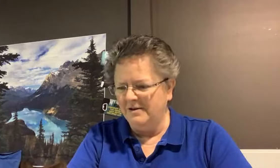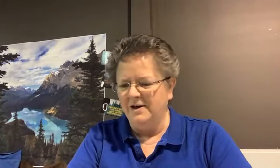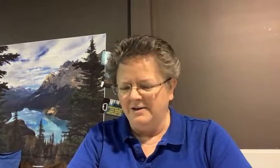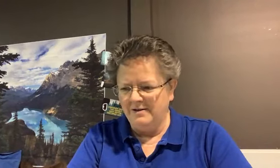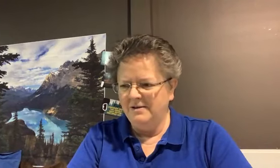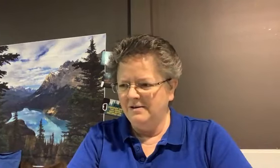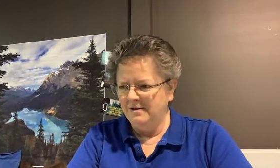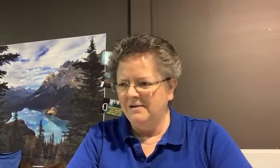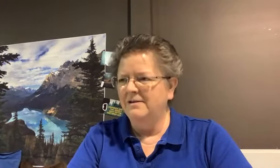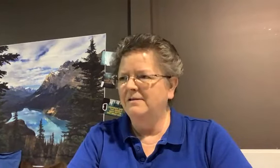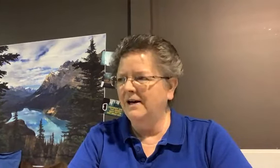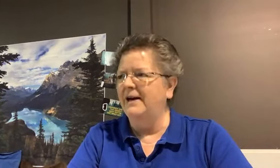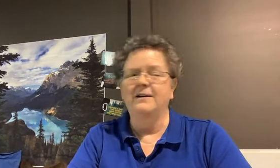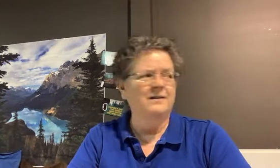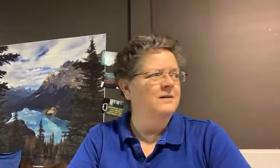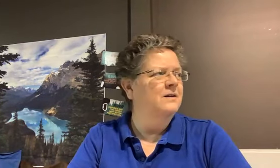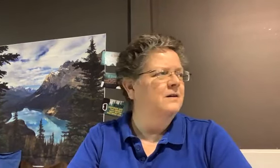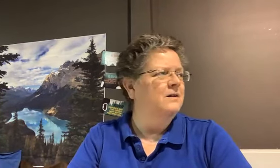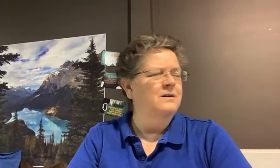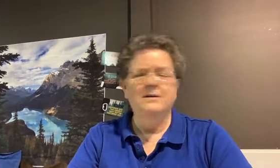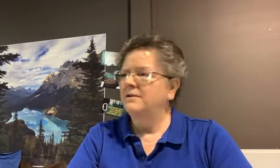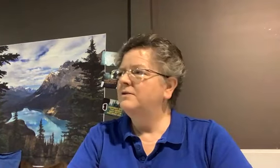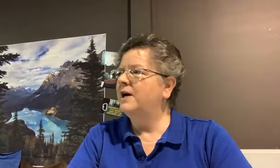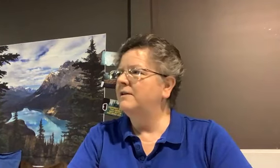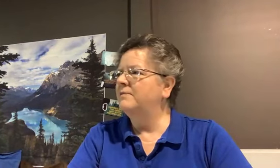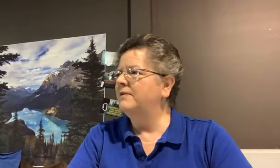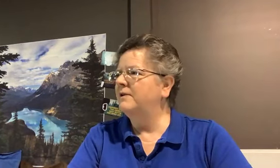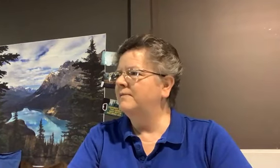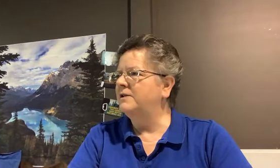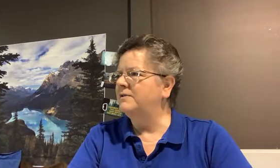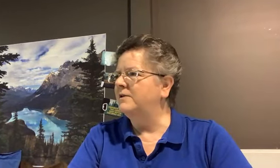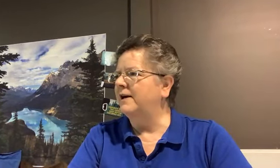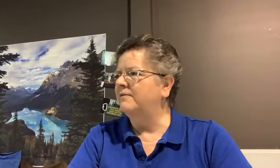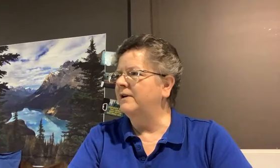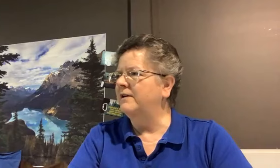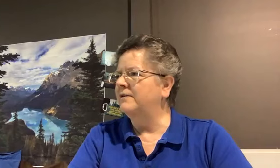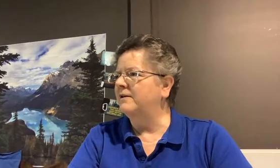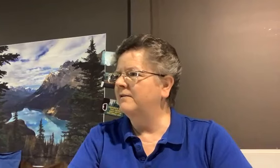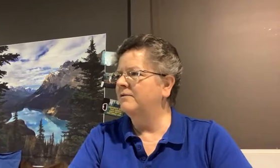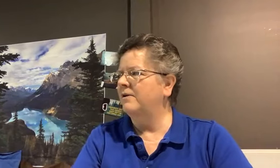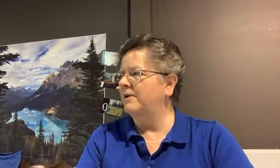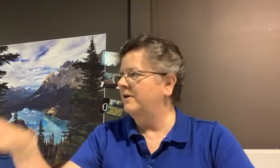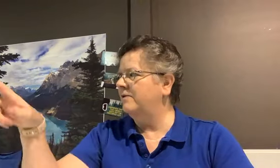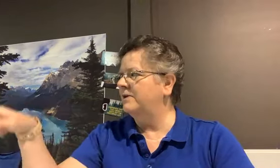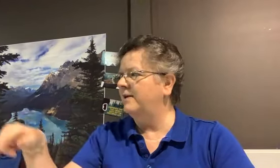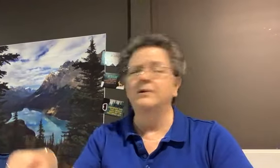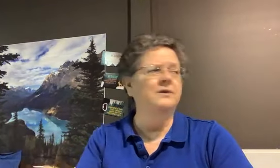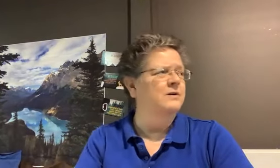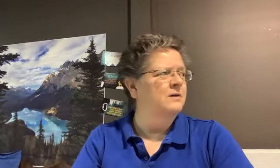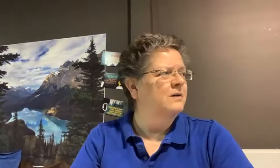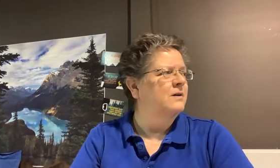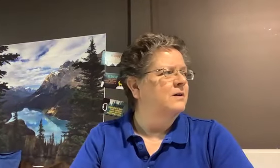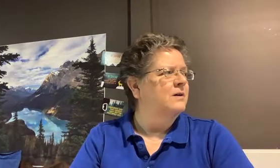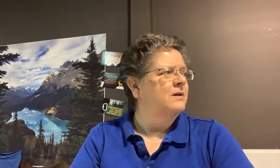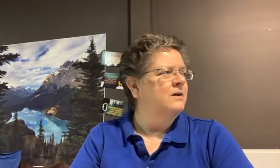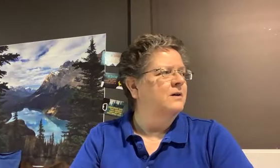Everything went okay. Okay. John, I'm leaving it up to you to decide if we need to throw in another table.